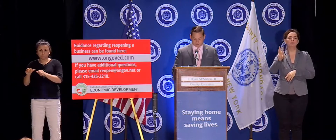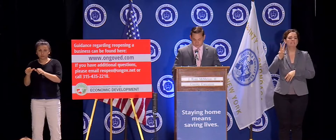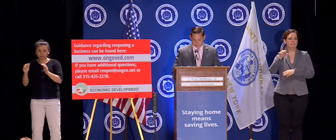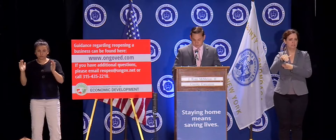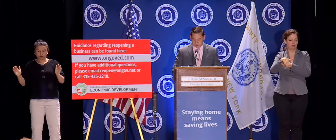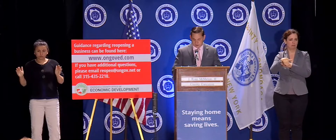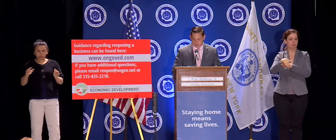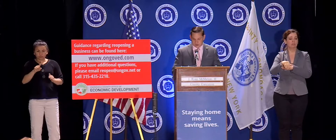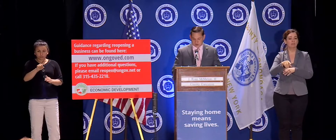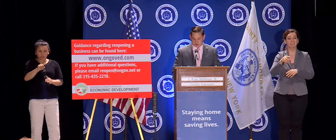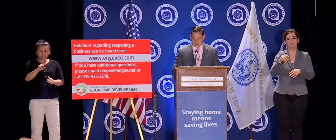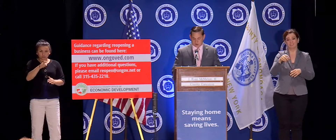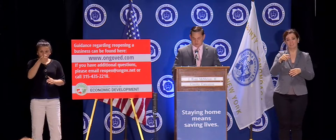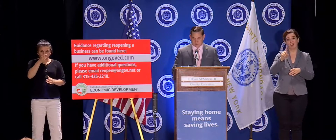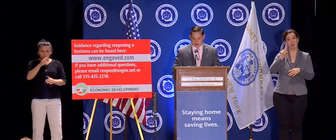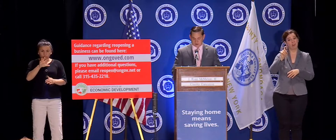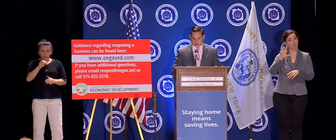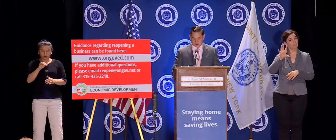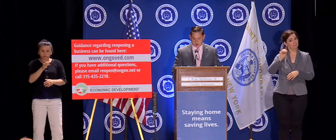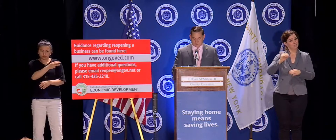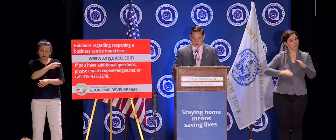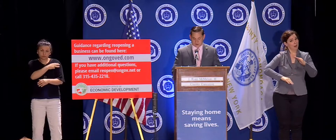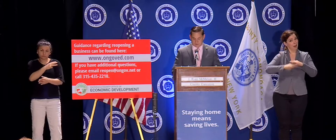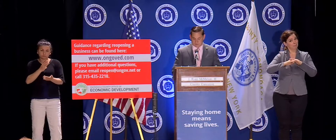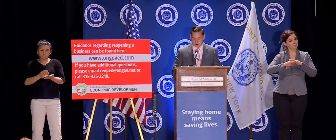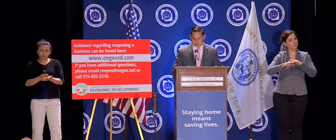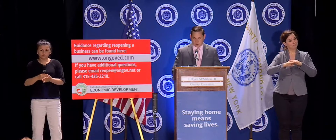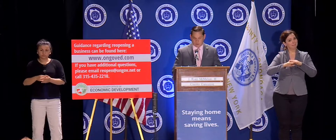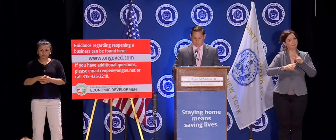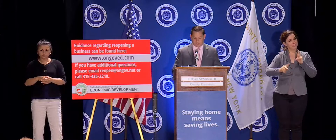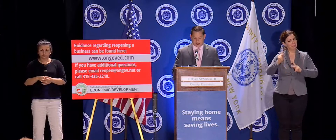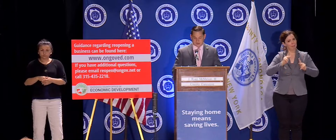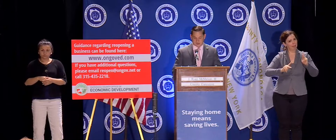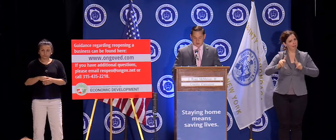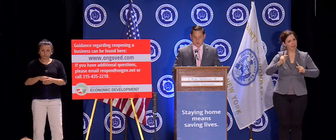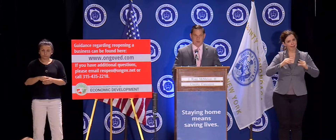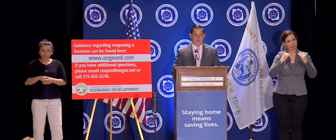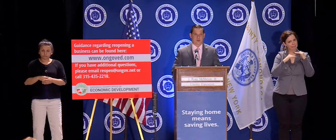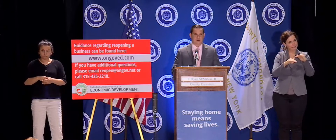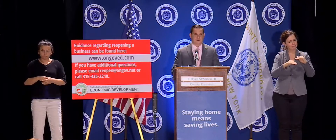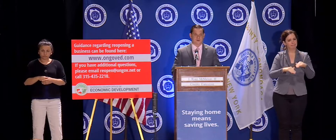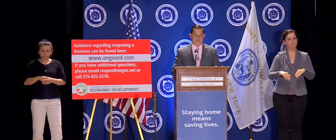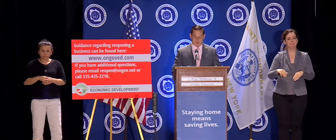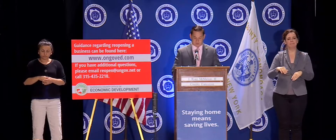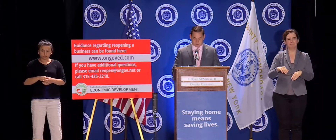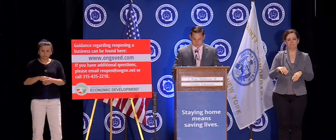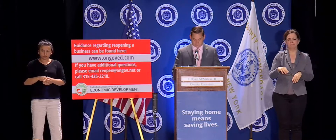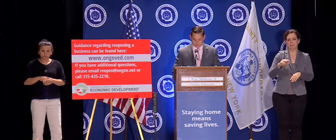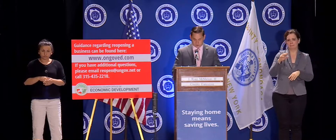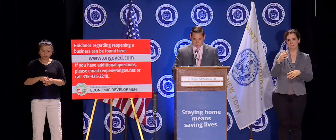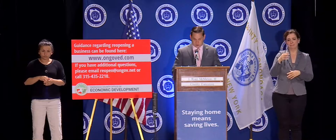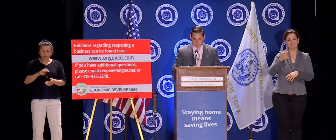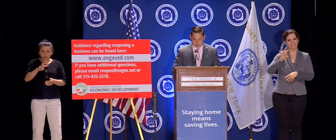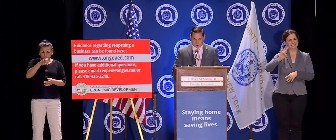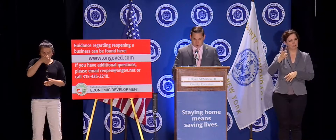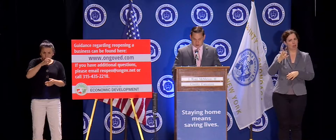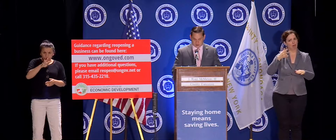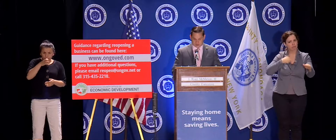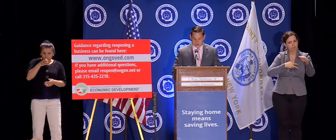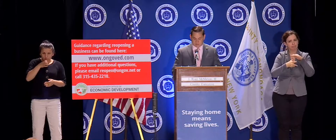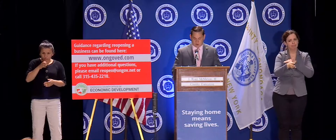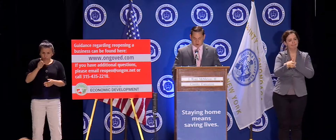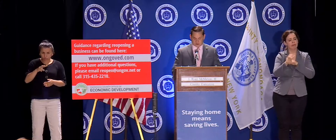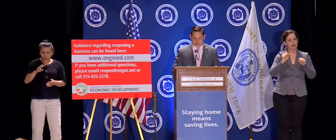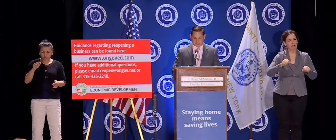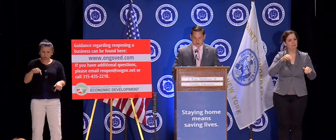people. The beach is 45,000 square feet. Normal capacity would be 350 people.